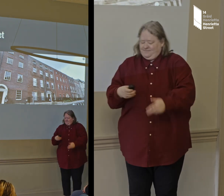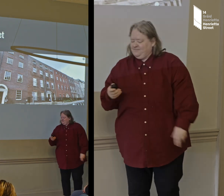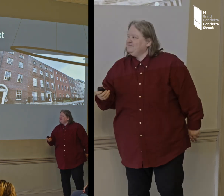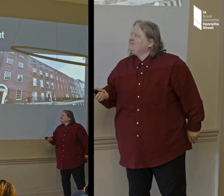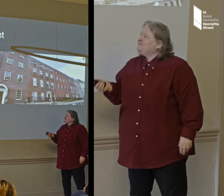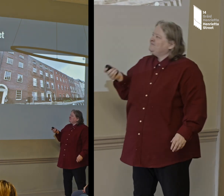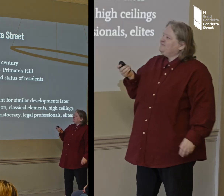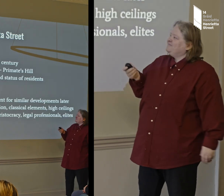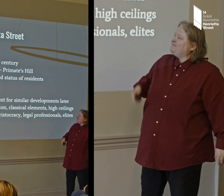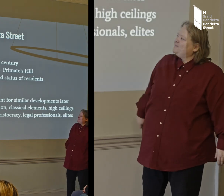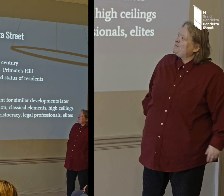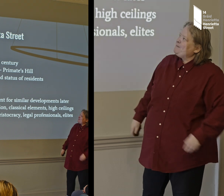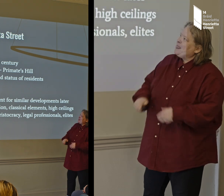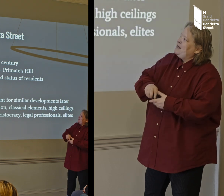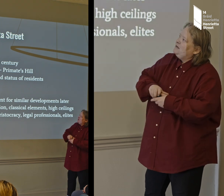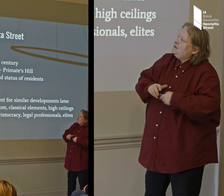Okay.